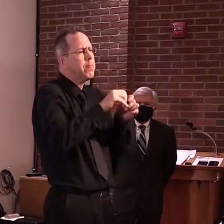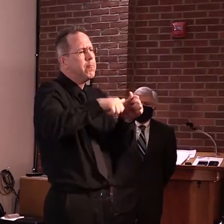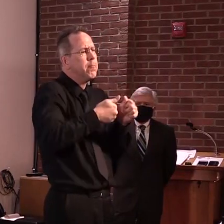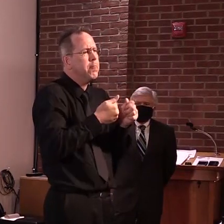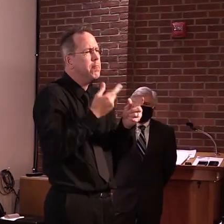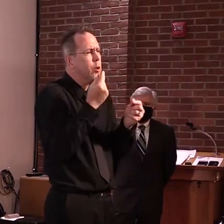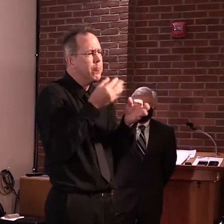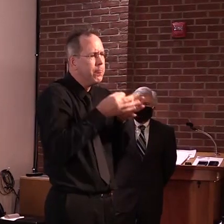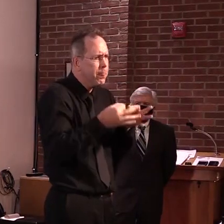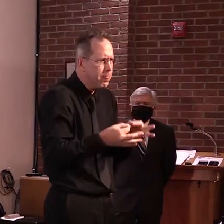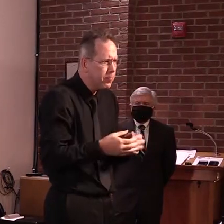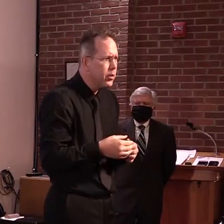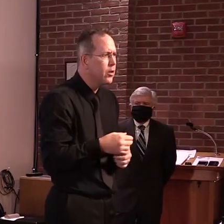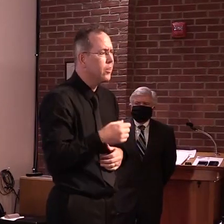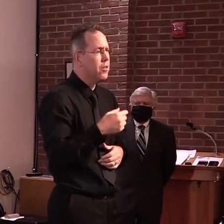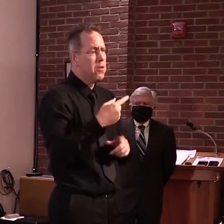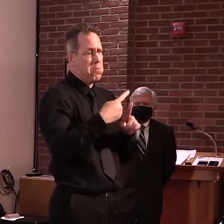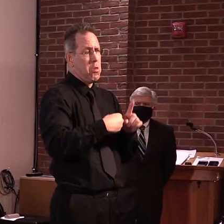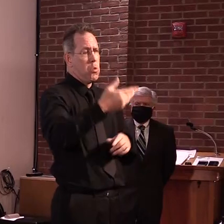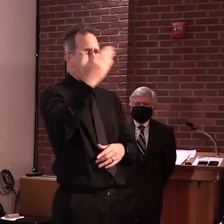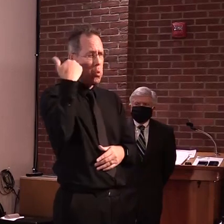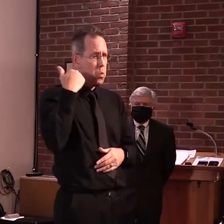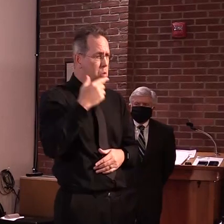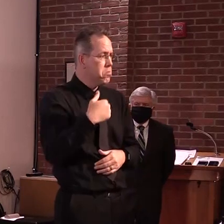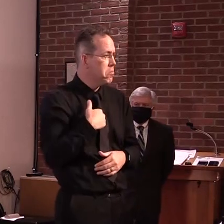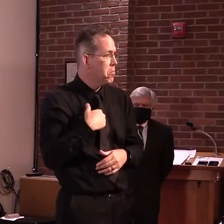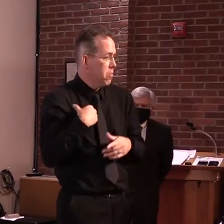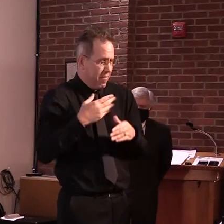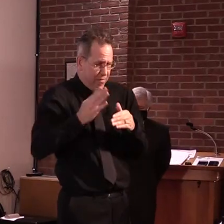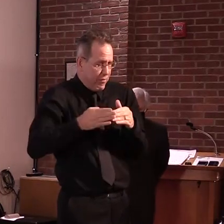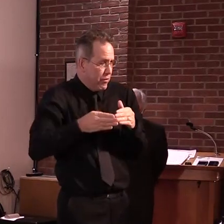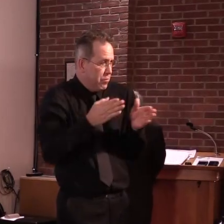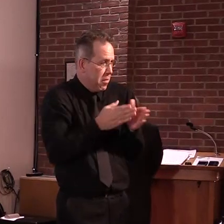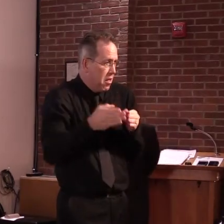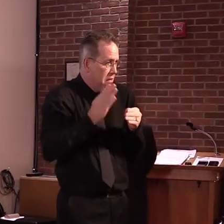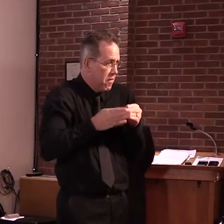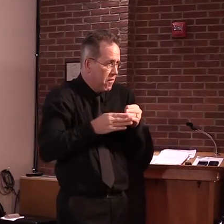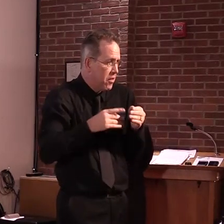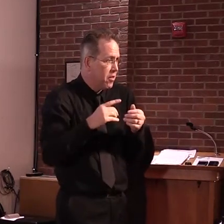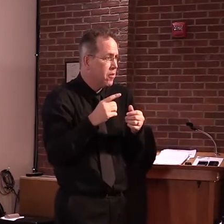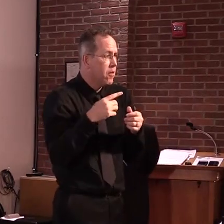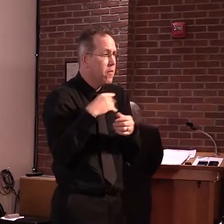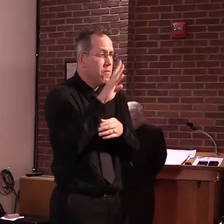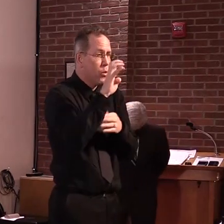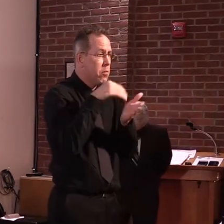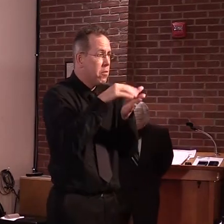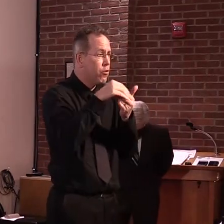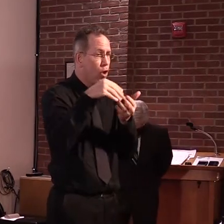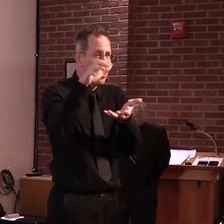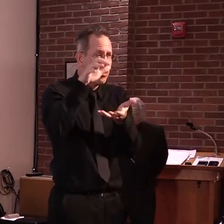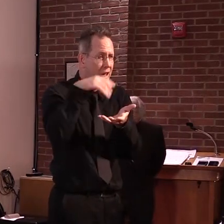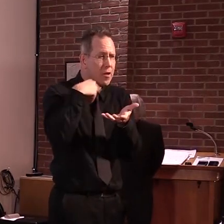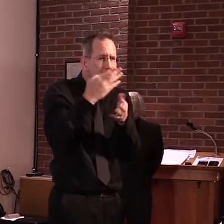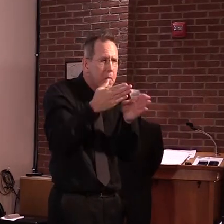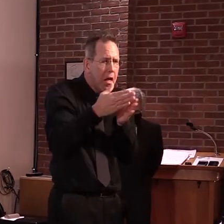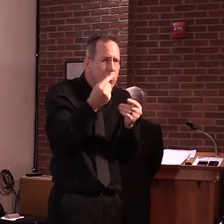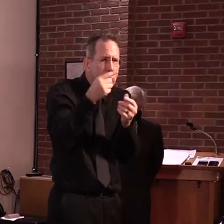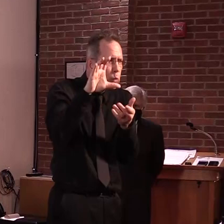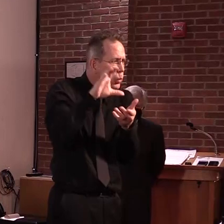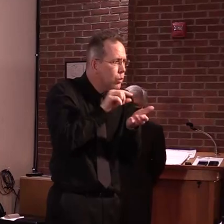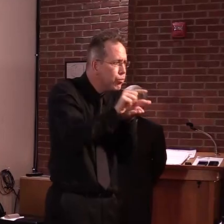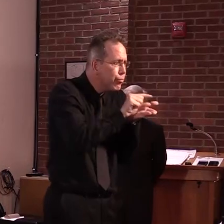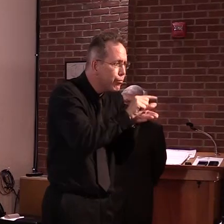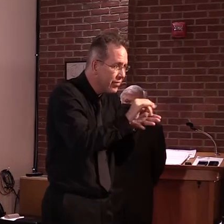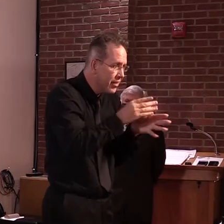on the governor's $400 million economic relief plan. The Agency of Commerce and Community Development and the Department of